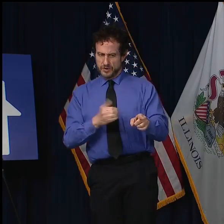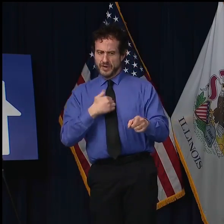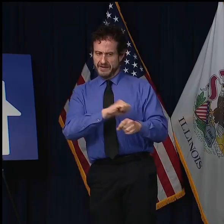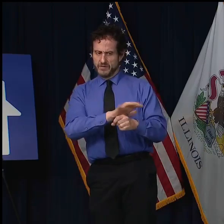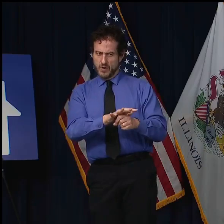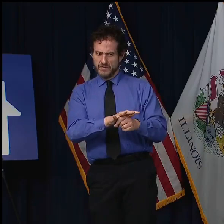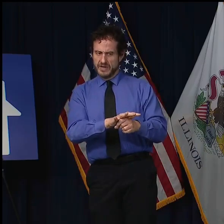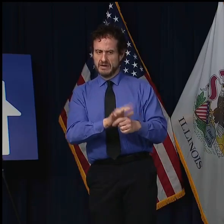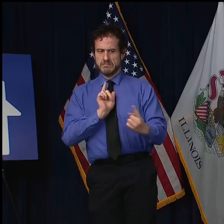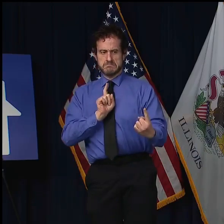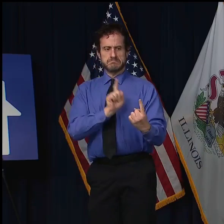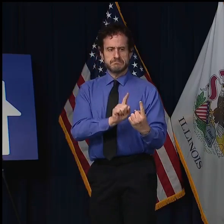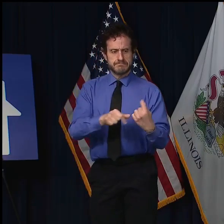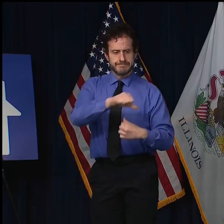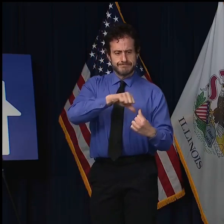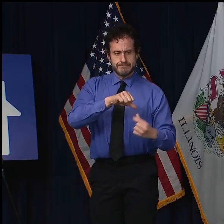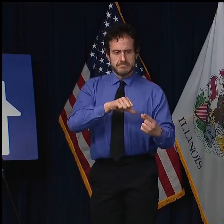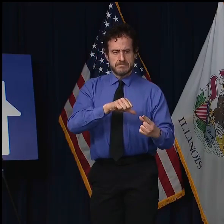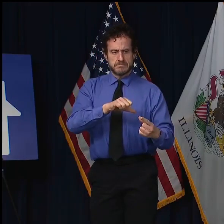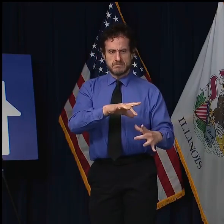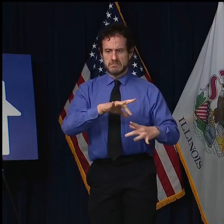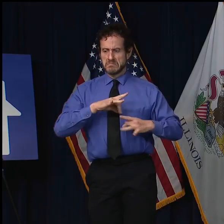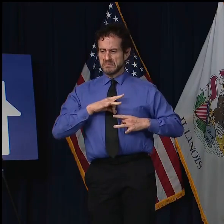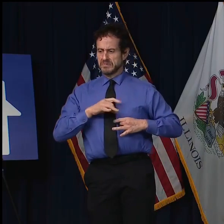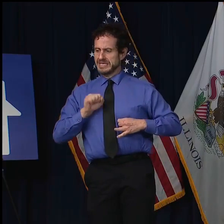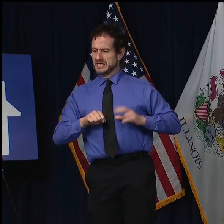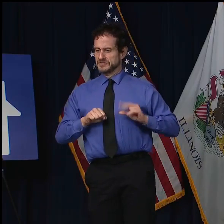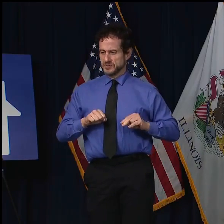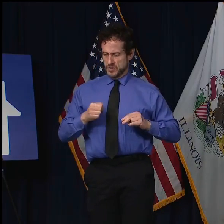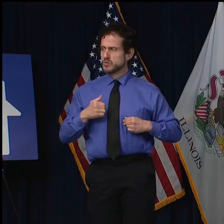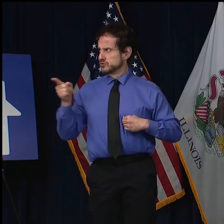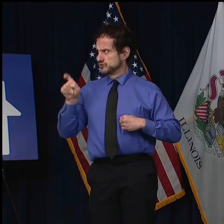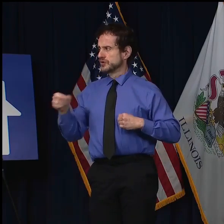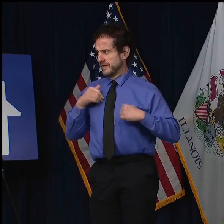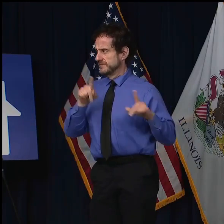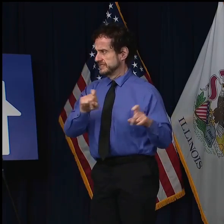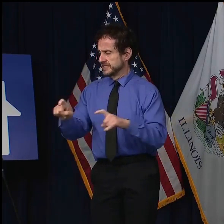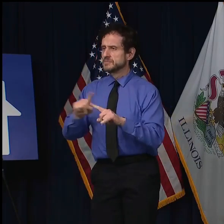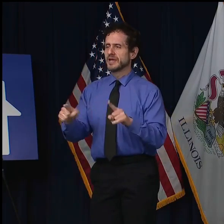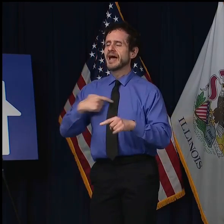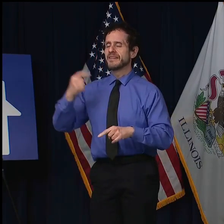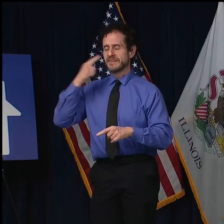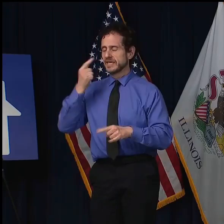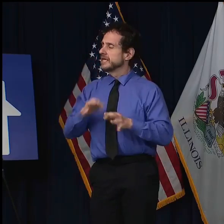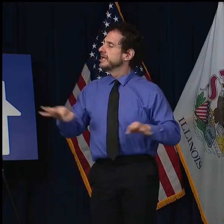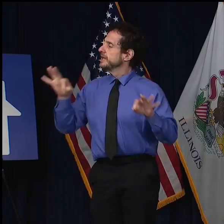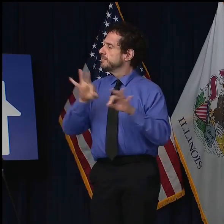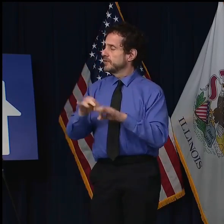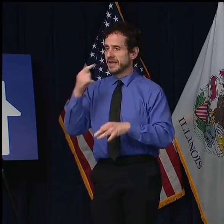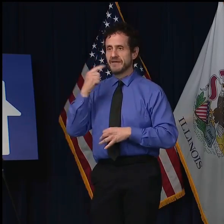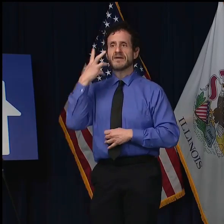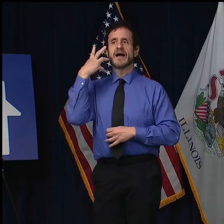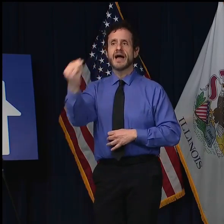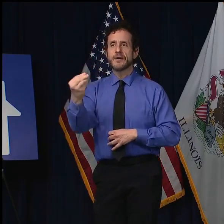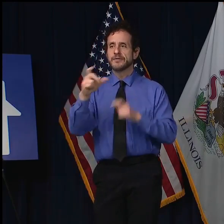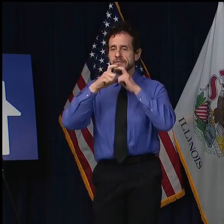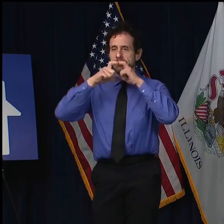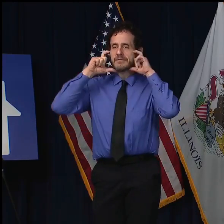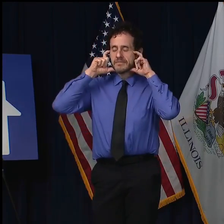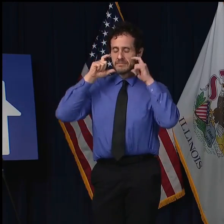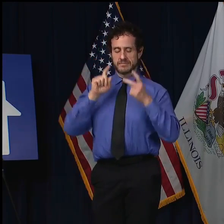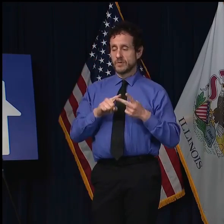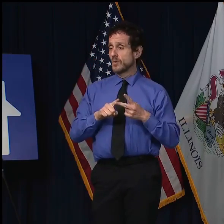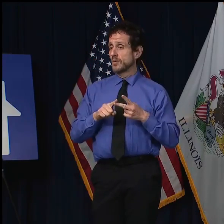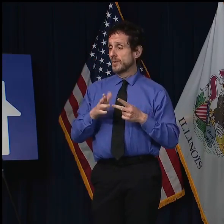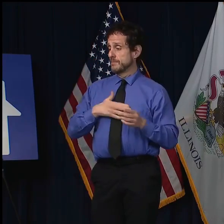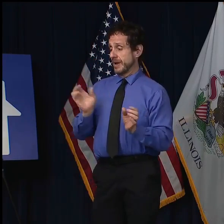with COVID-19. But I think that wearing face coverings in public and in offices